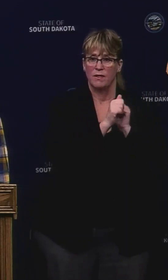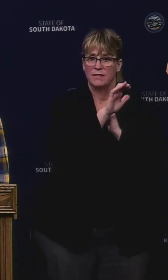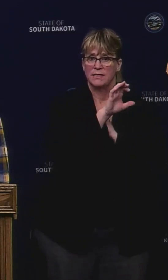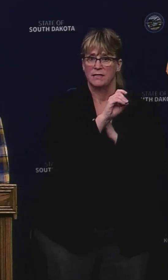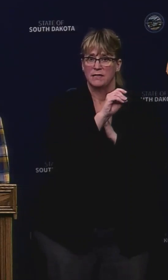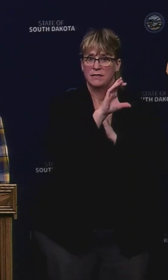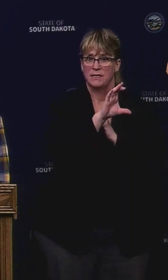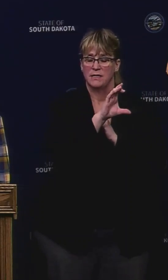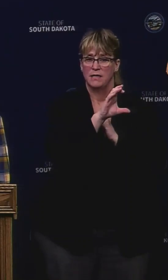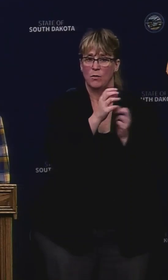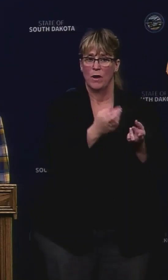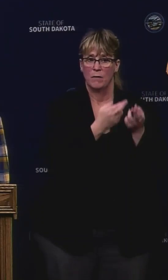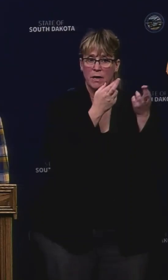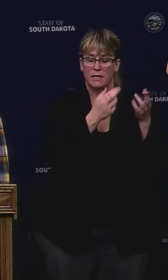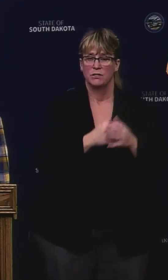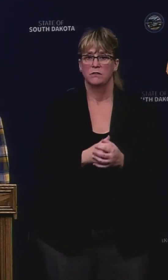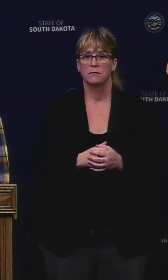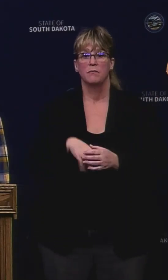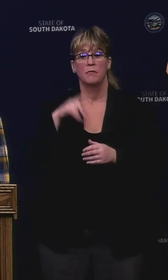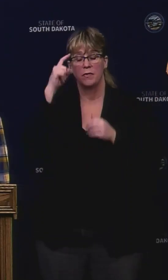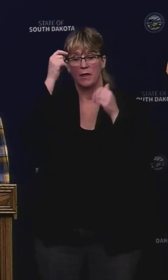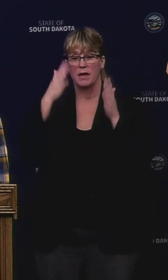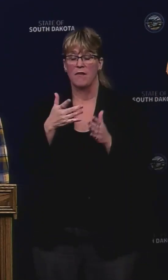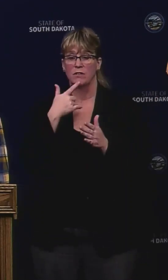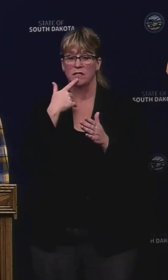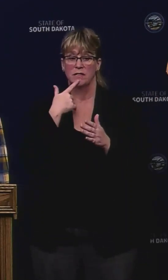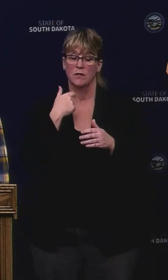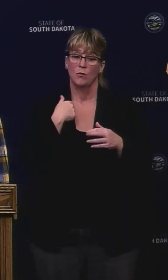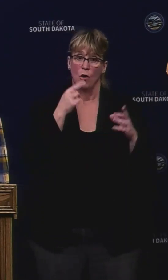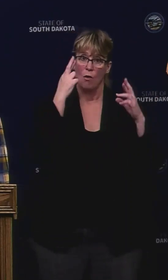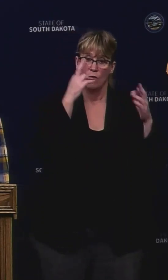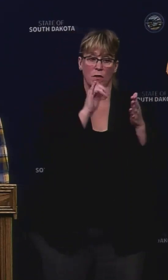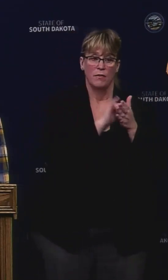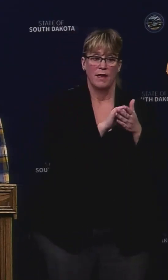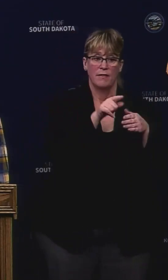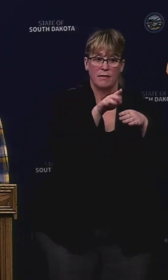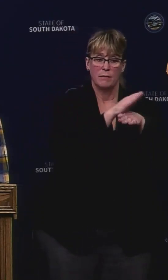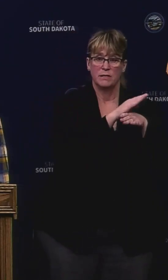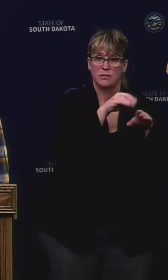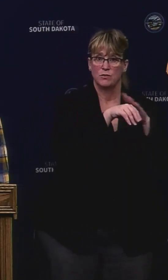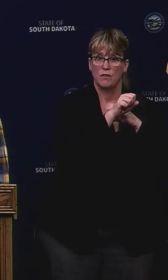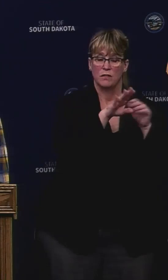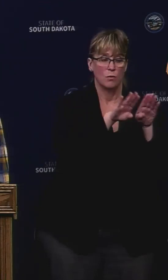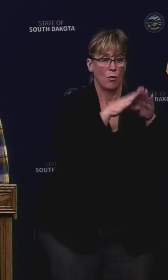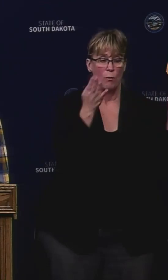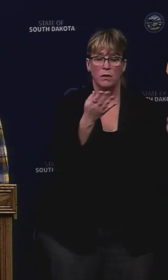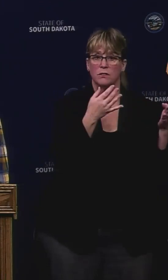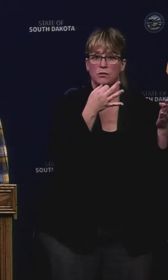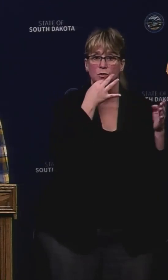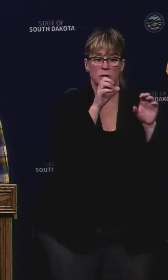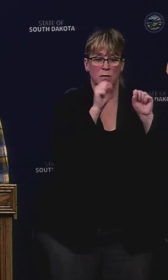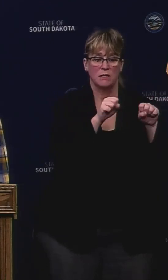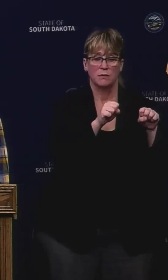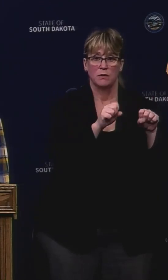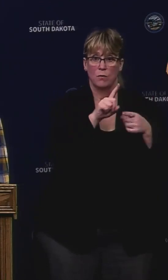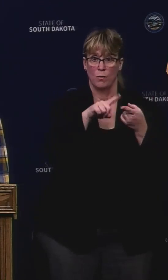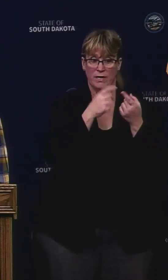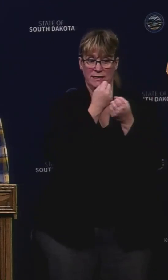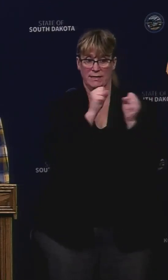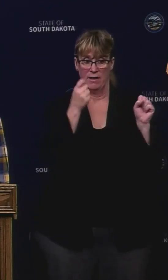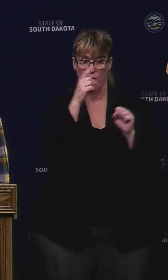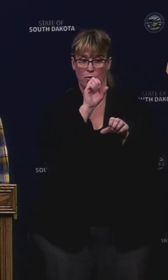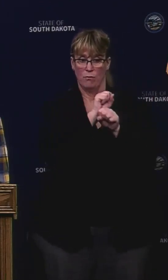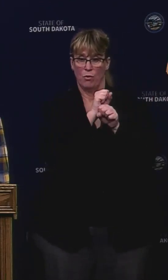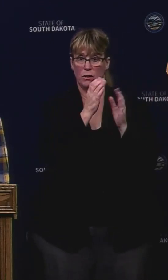recommendations? Well, we are hopeful that they will open as soon as possible and as soon as it is safe for their employees to be working